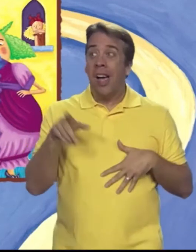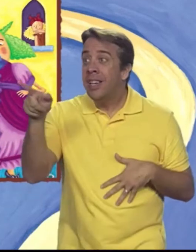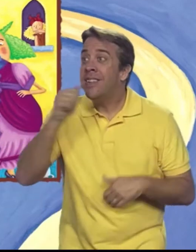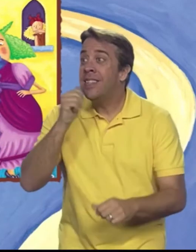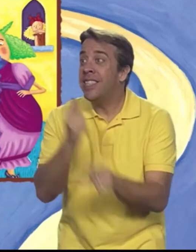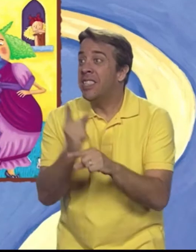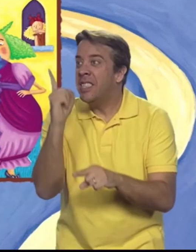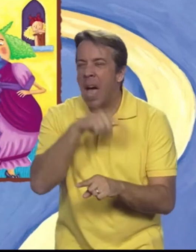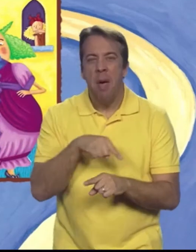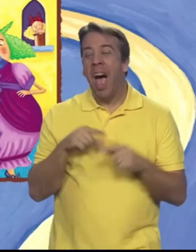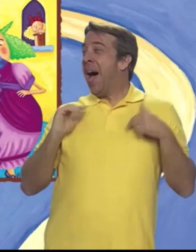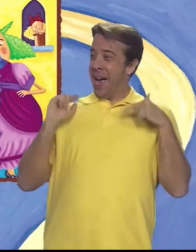go.